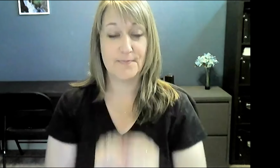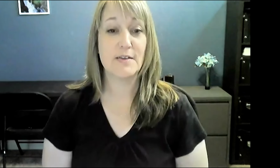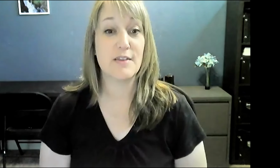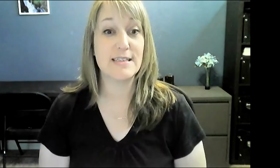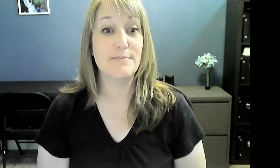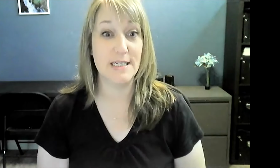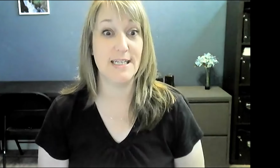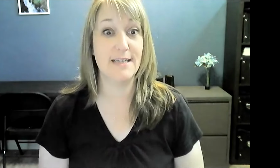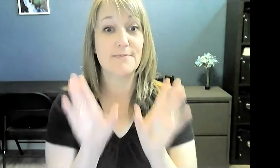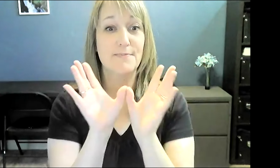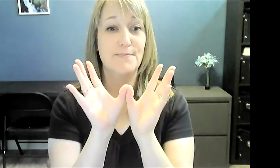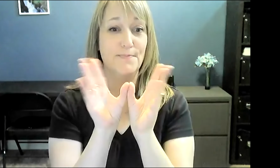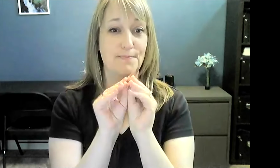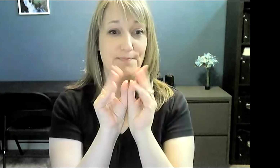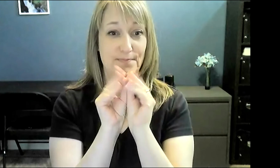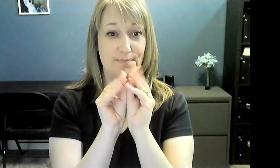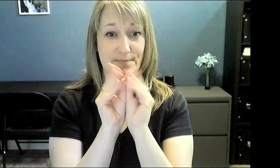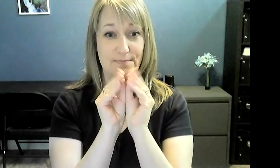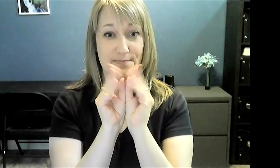So that's meeting.